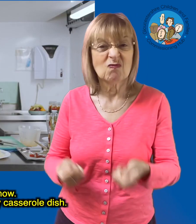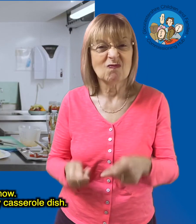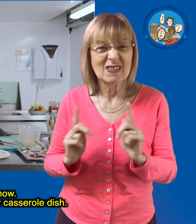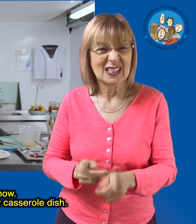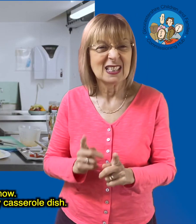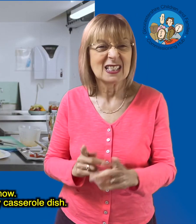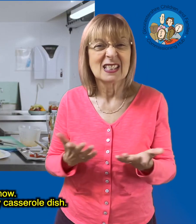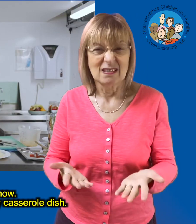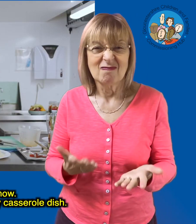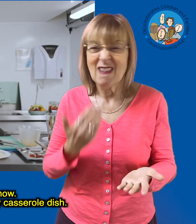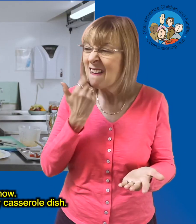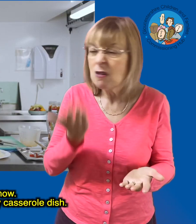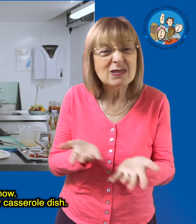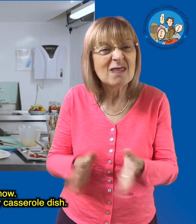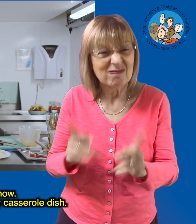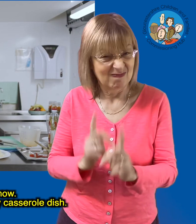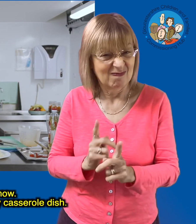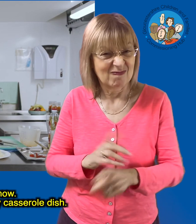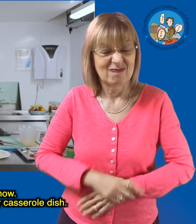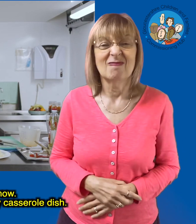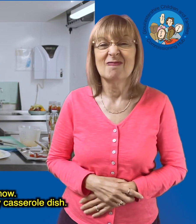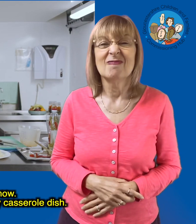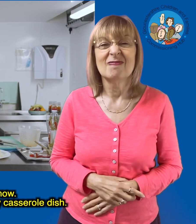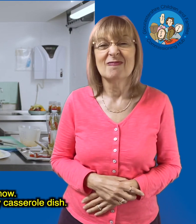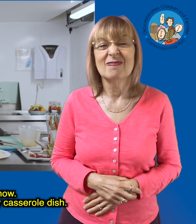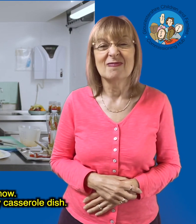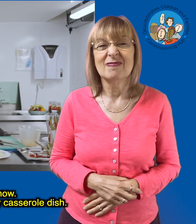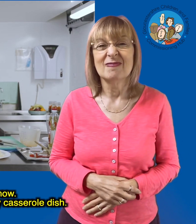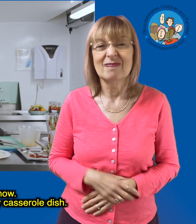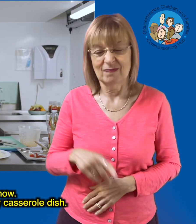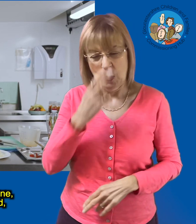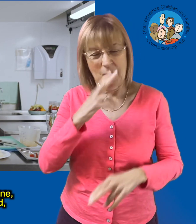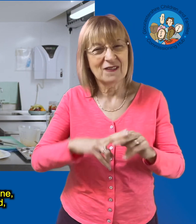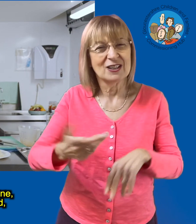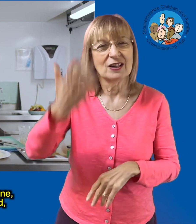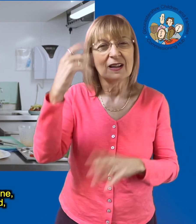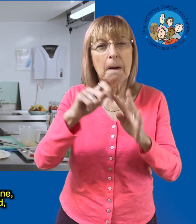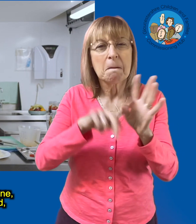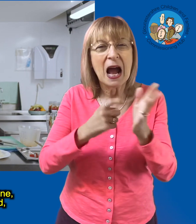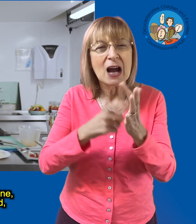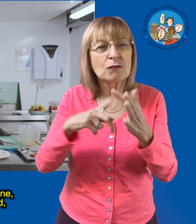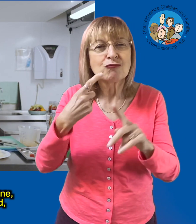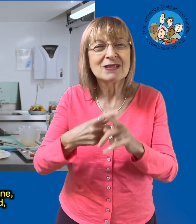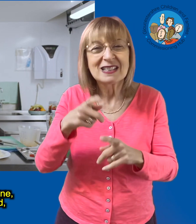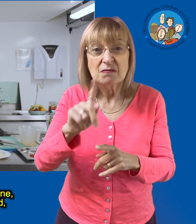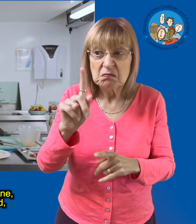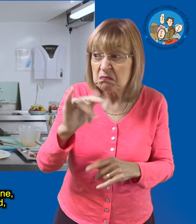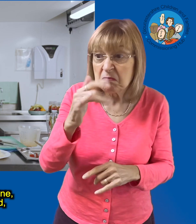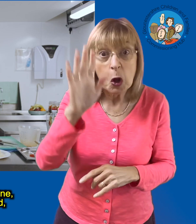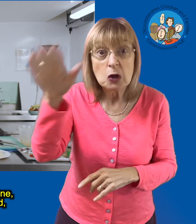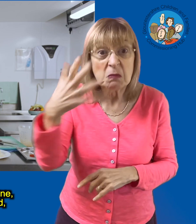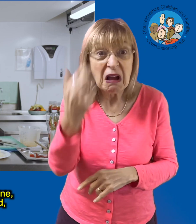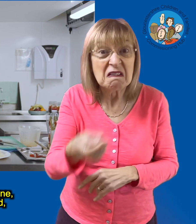So I'm just using a normal bulk standard everyday casserole dish. Yeah, this is an old-fashioned Pyrex one, whatever